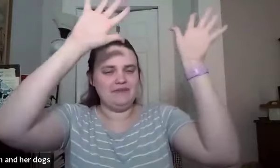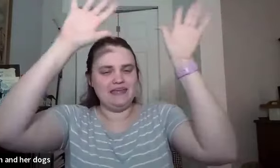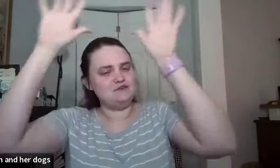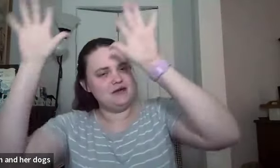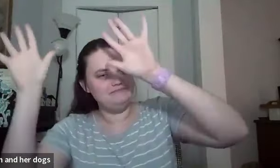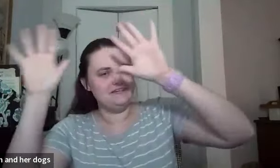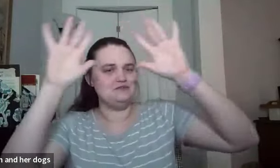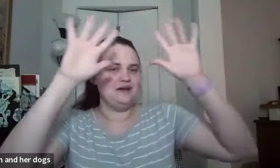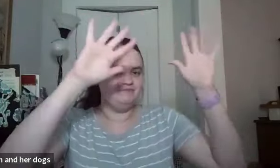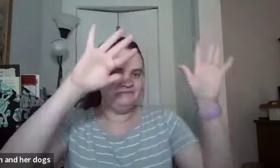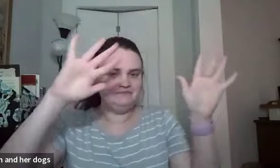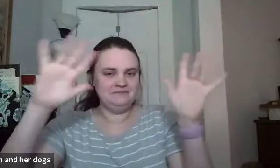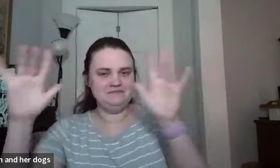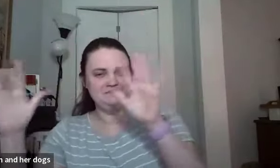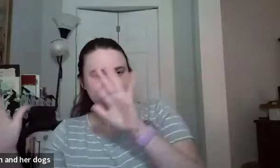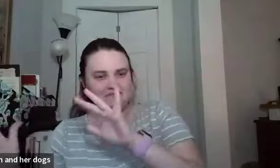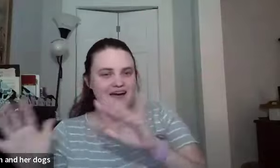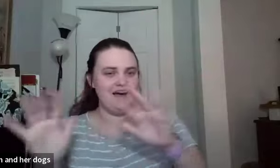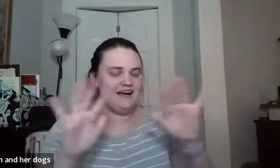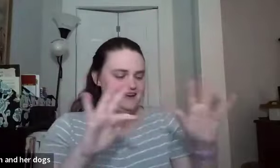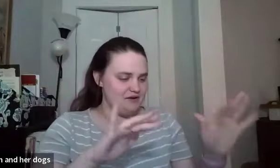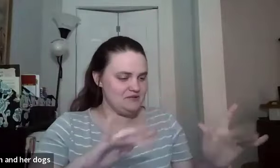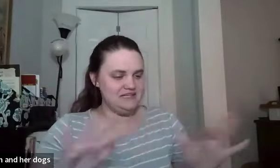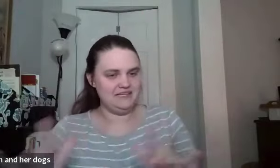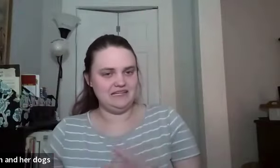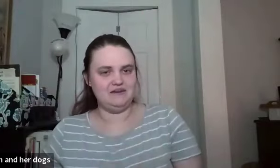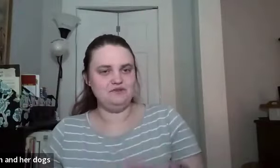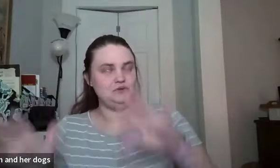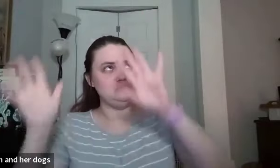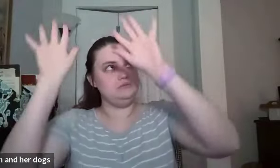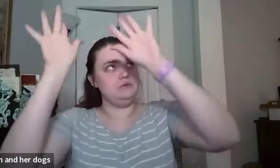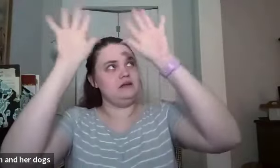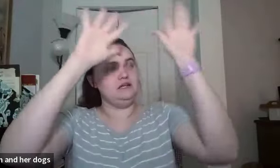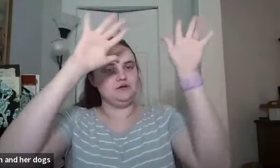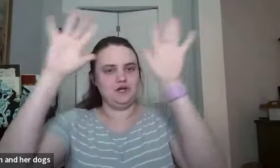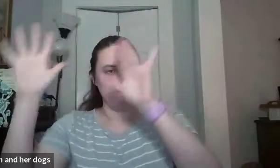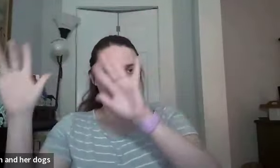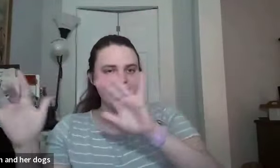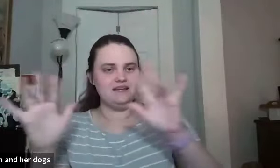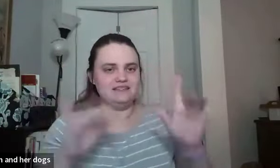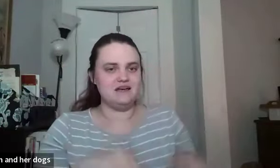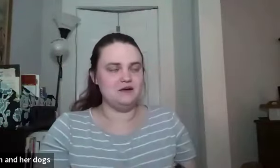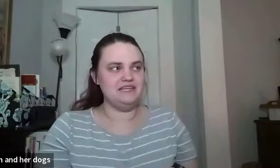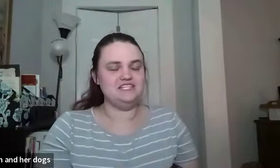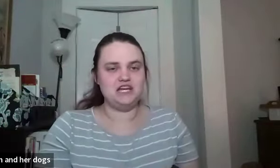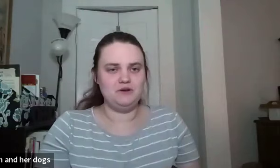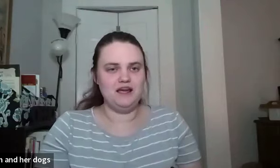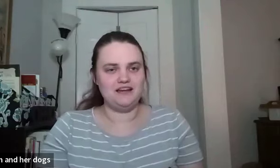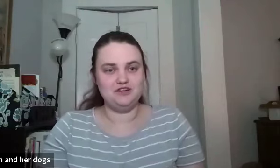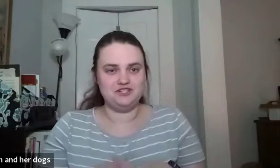it's okay. It's okay. I got really giddy about a year ago because in January I got to go to